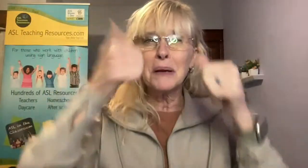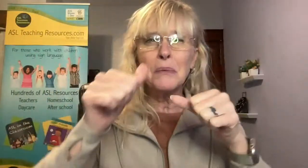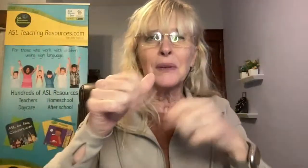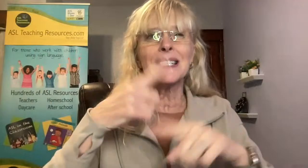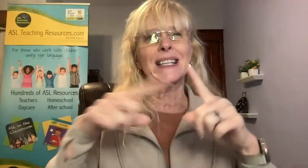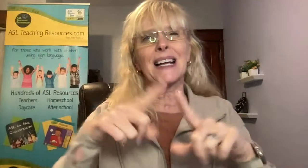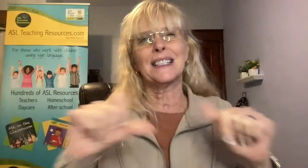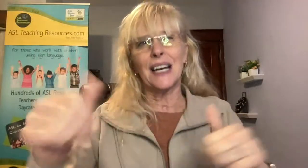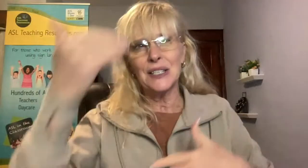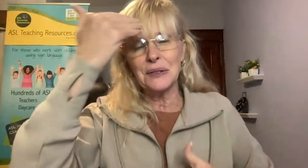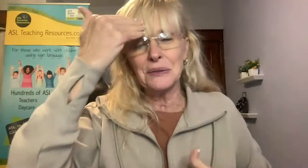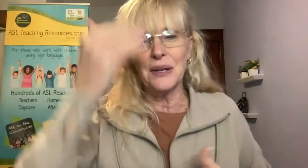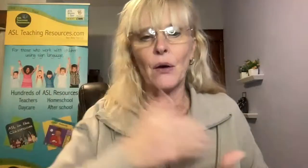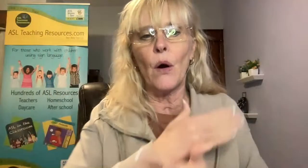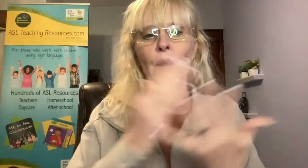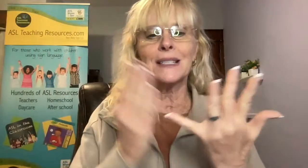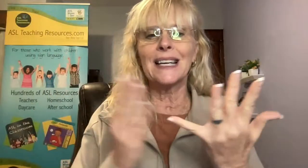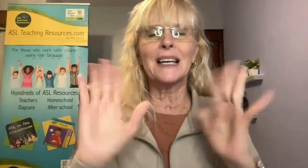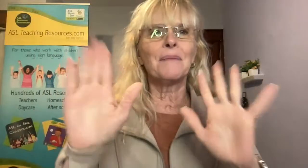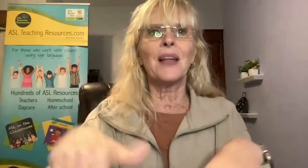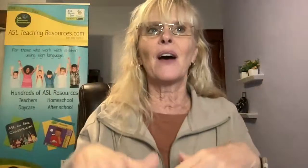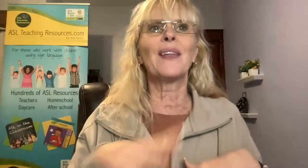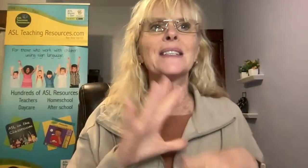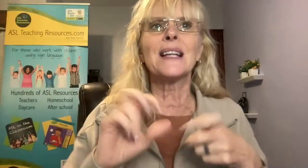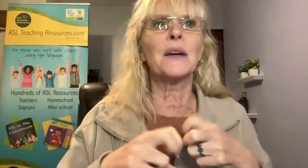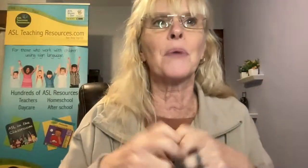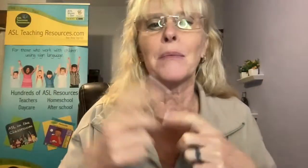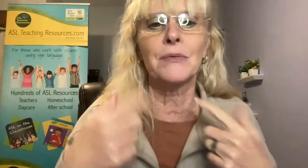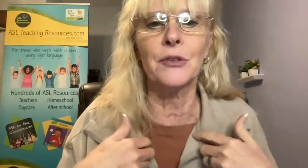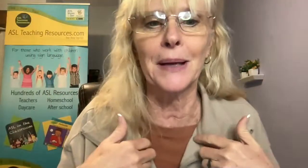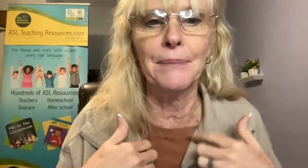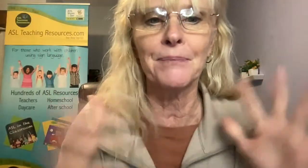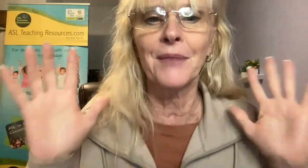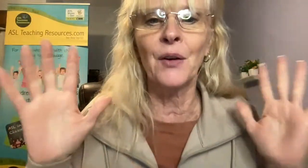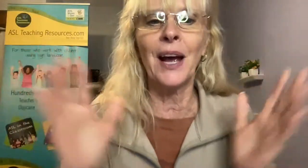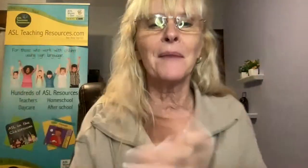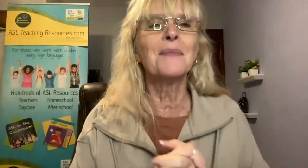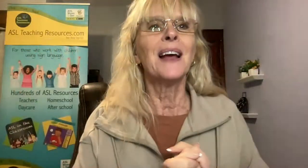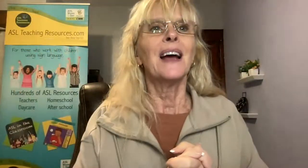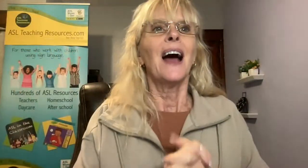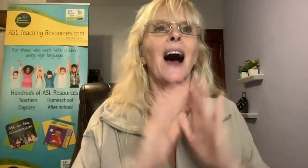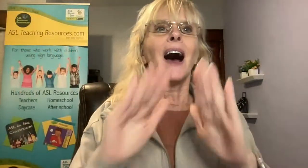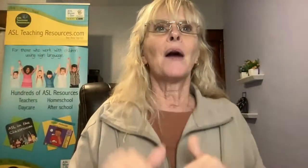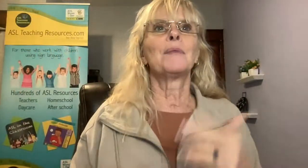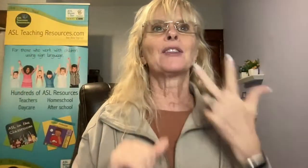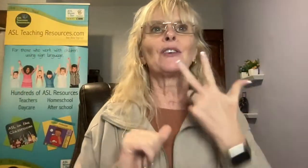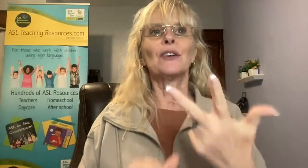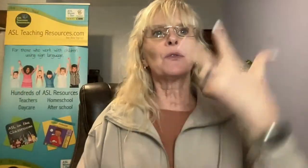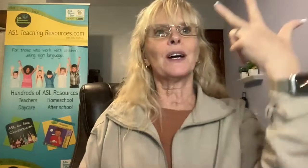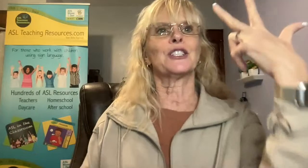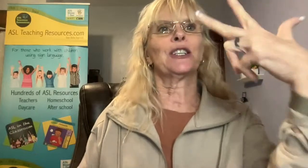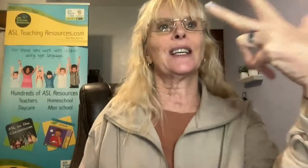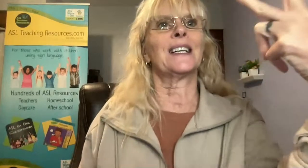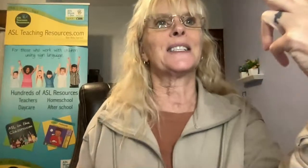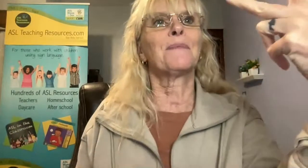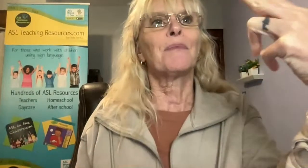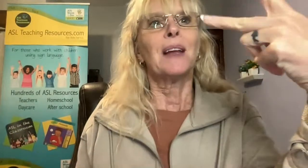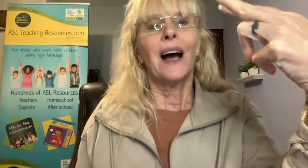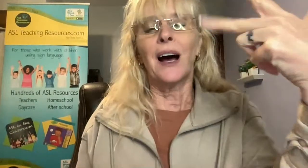remember the signs that I do know. Or 10, now that's not a problem for me. Okay. The third question is,